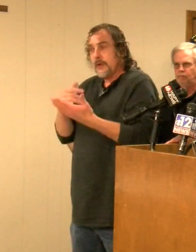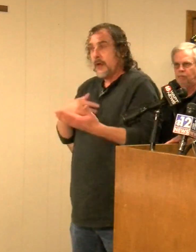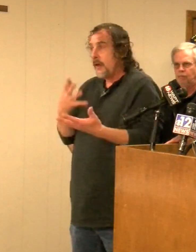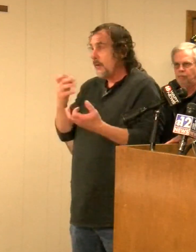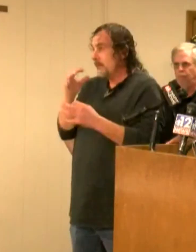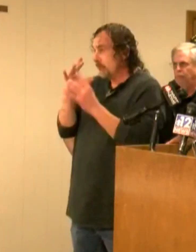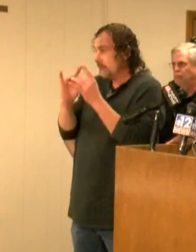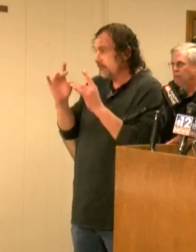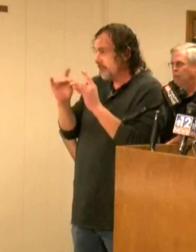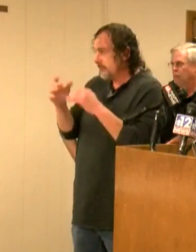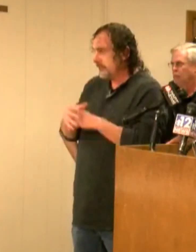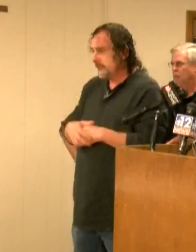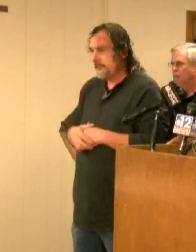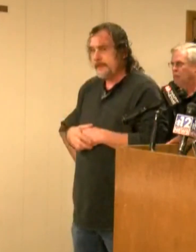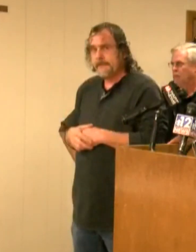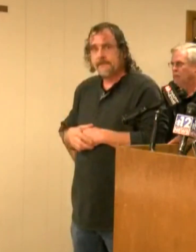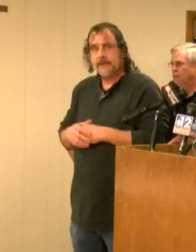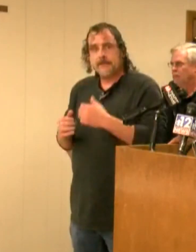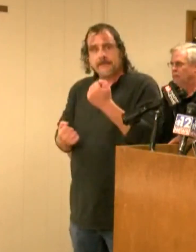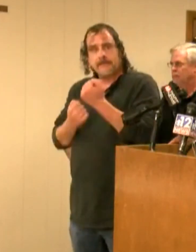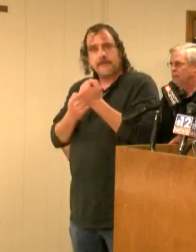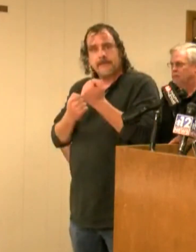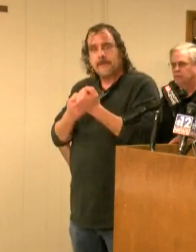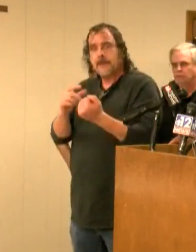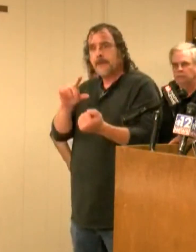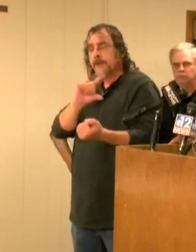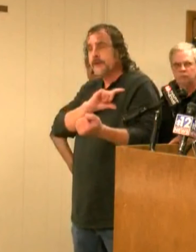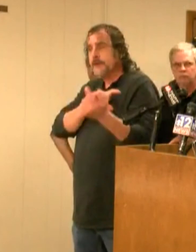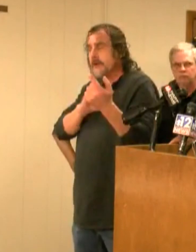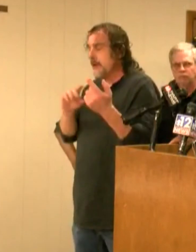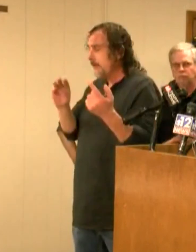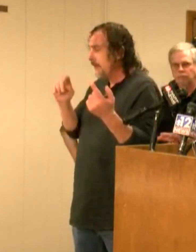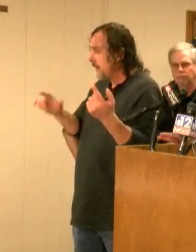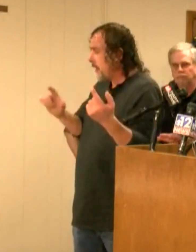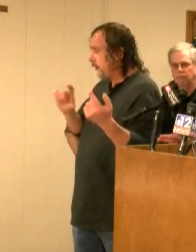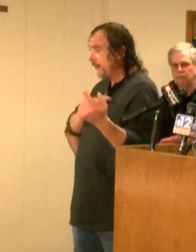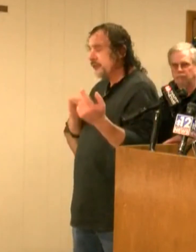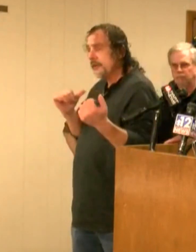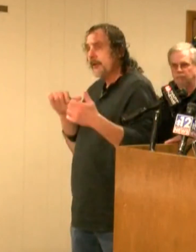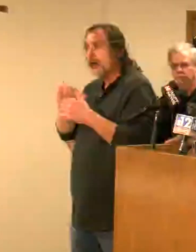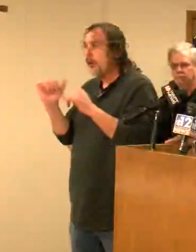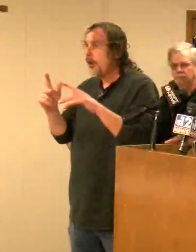to mention and back up the chief of police, the mayor, the sheriff, and all